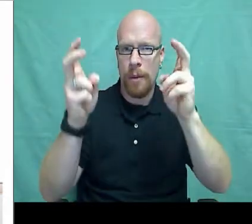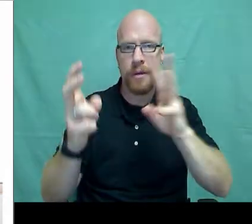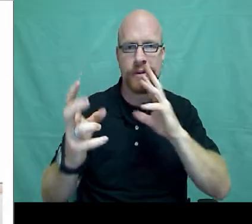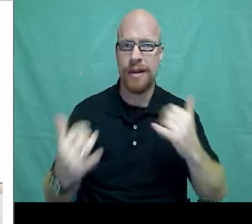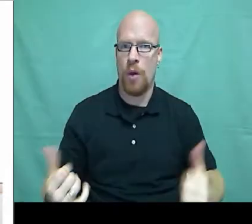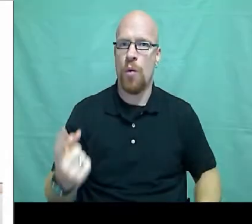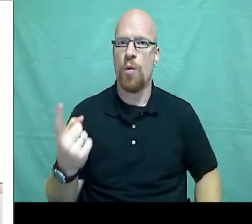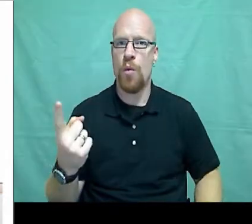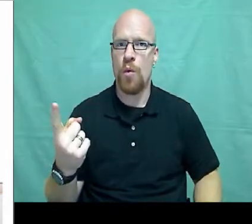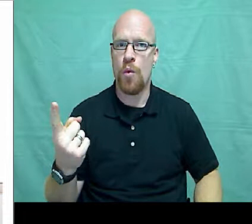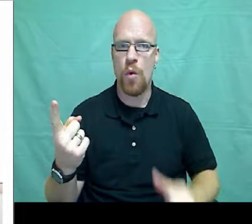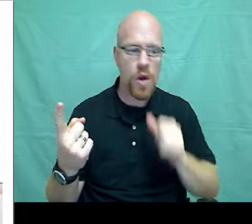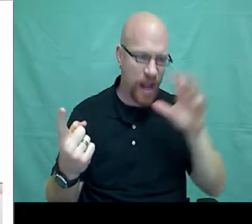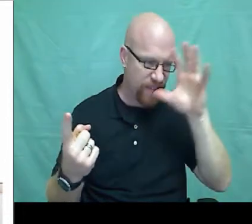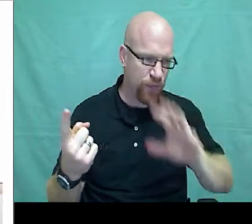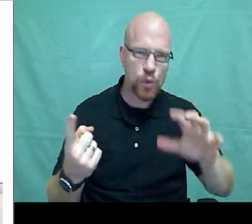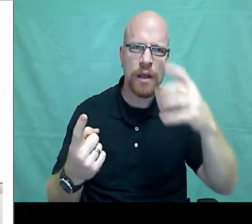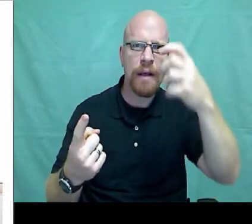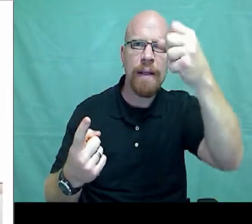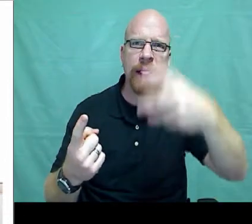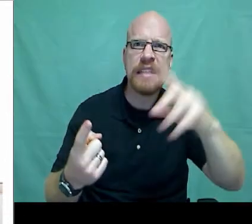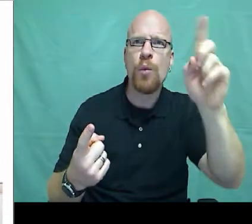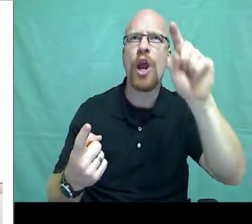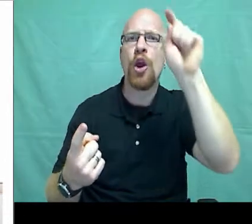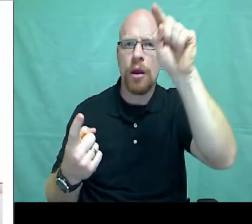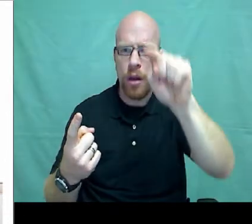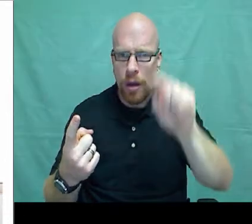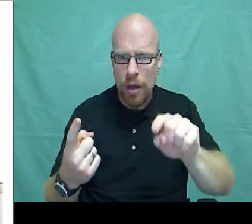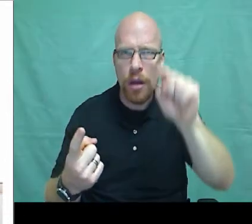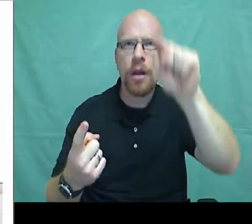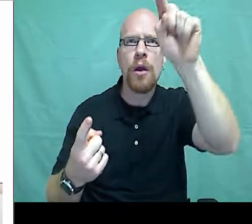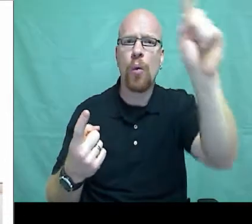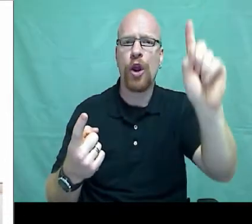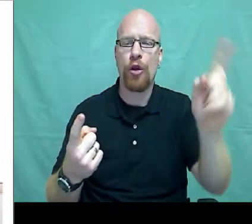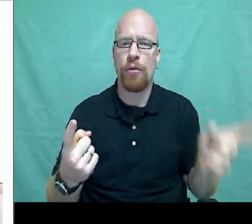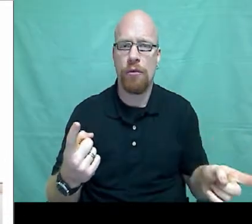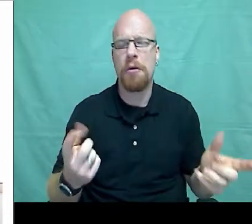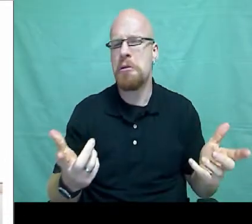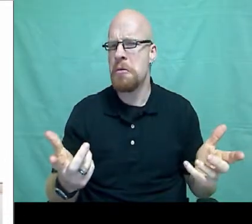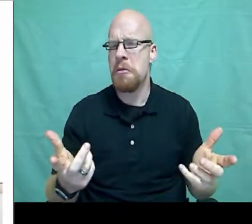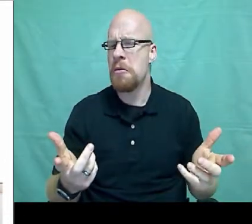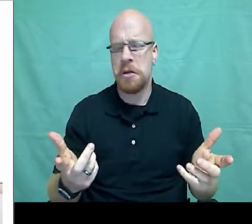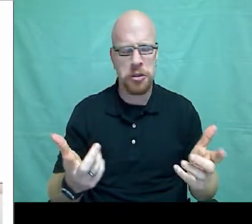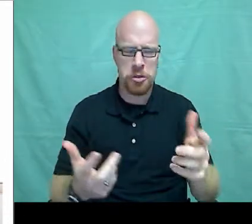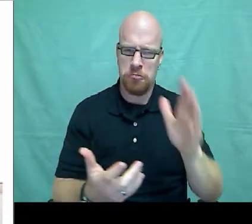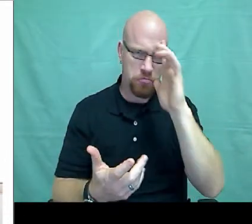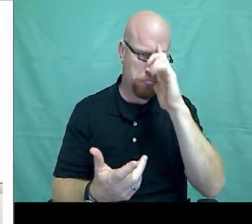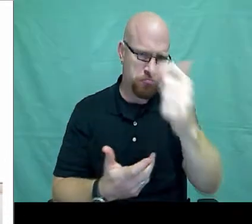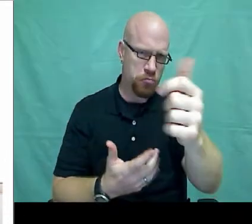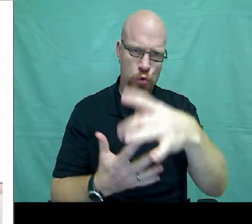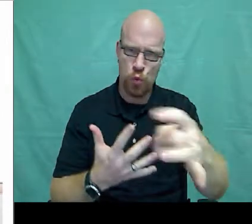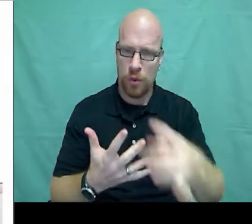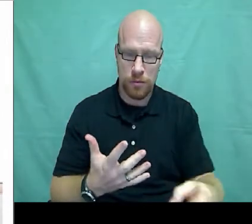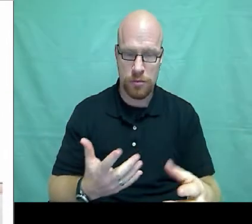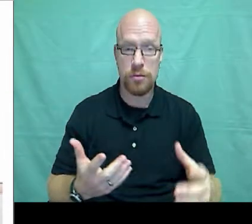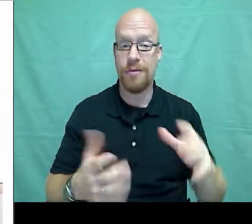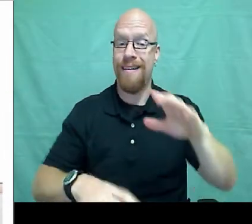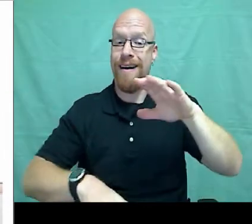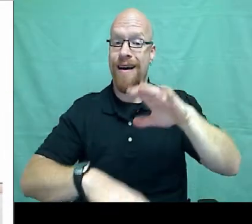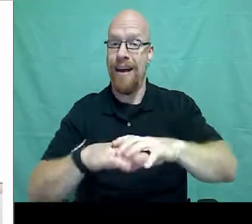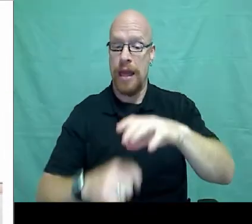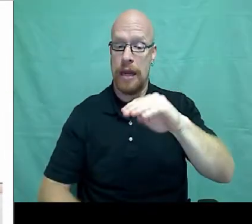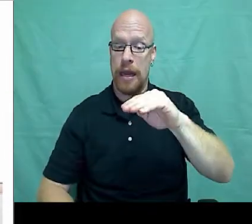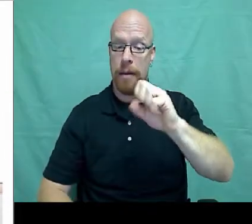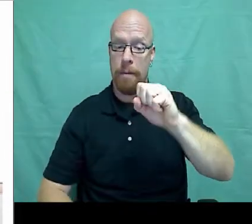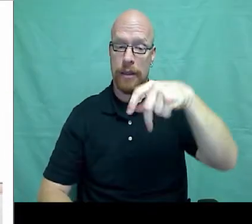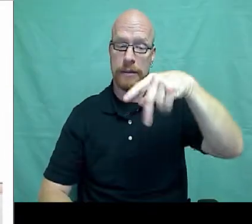to appear bullet by bullet so people know what you're talking about and they aren't looking ahead or confused. It's really up to you what you're